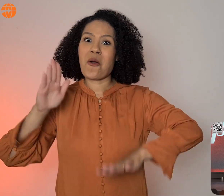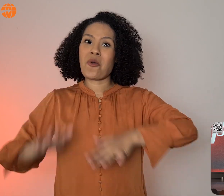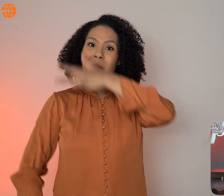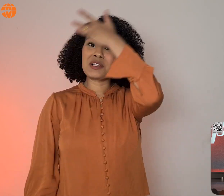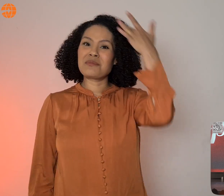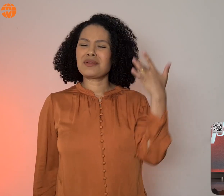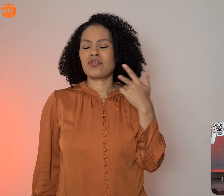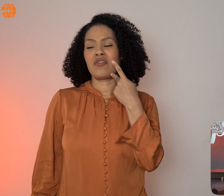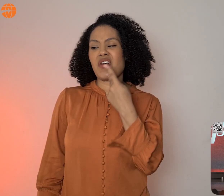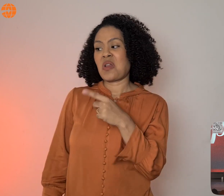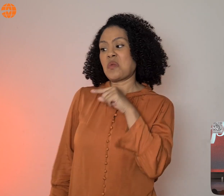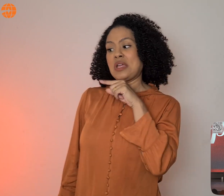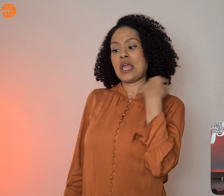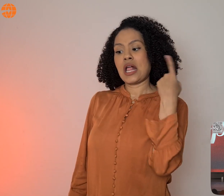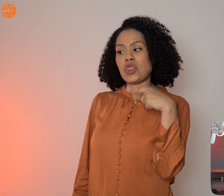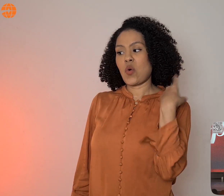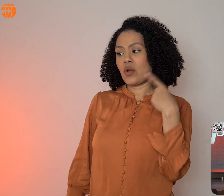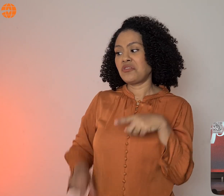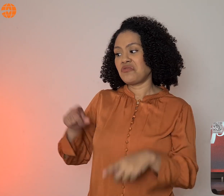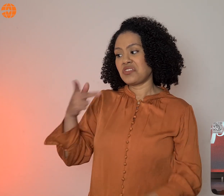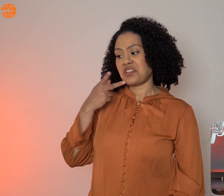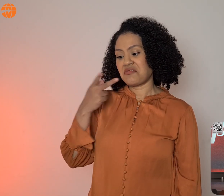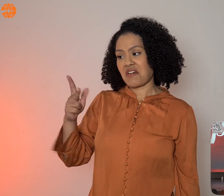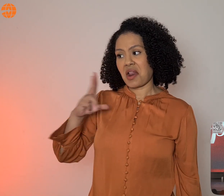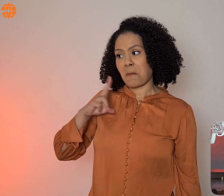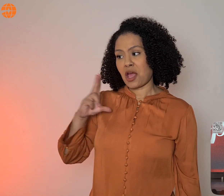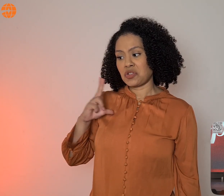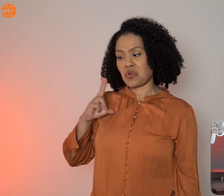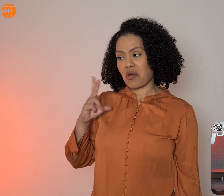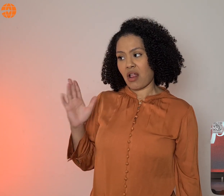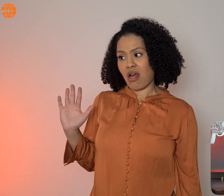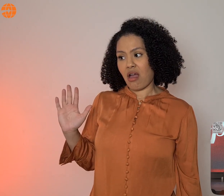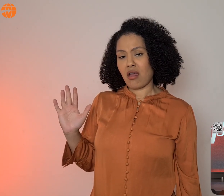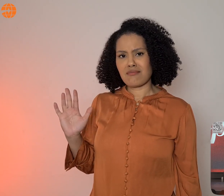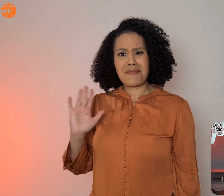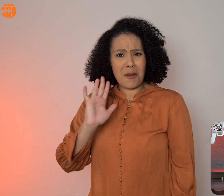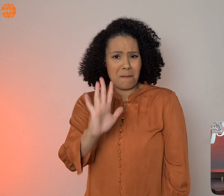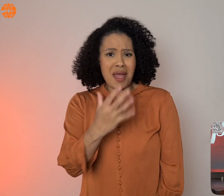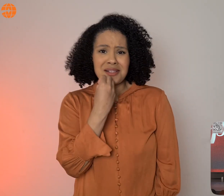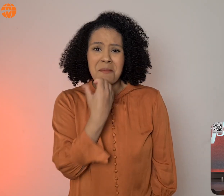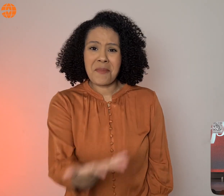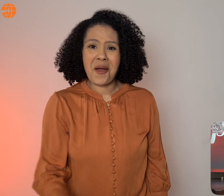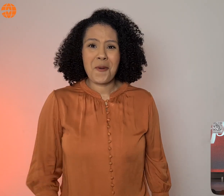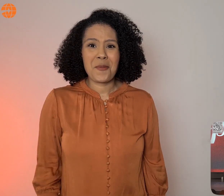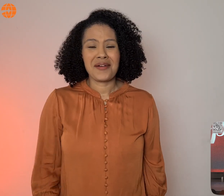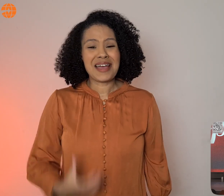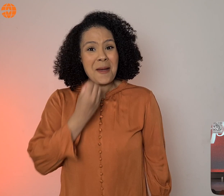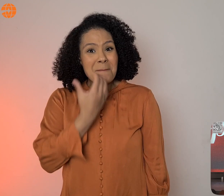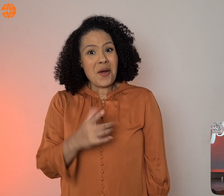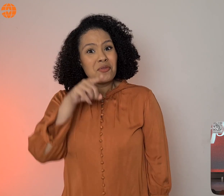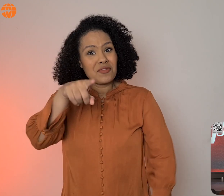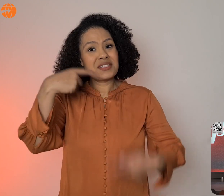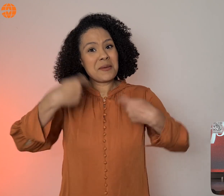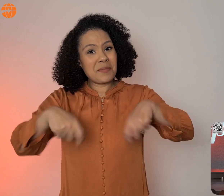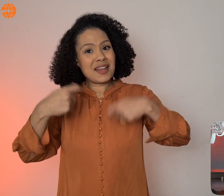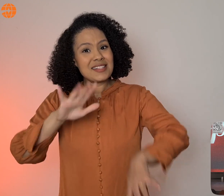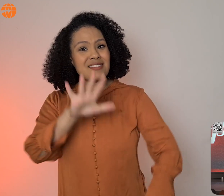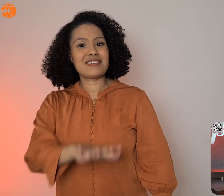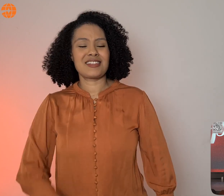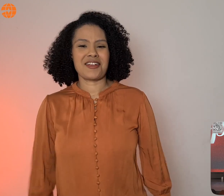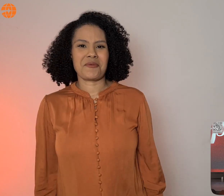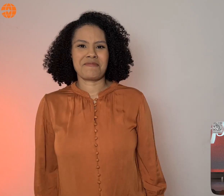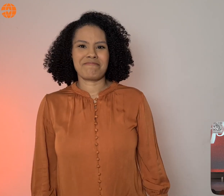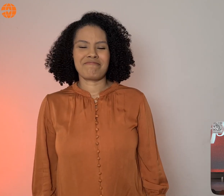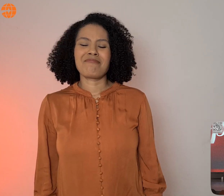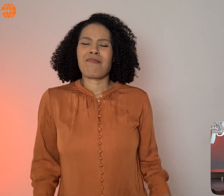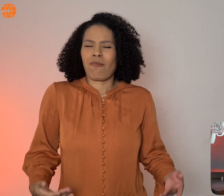pessoas dizem que é um pouco doido quando você começa a falar com você mesmo. But this is good crazy. Mas essa é uma boa loucura. You need this. Você precisa